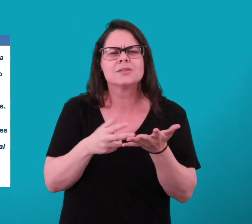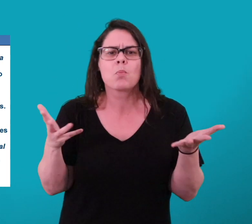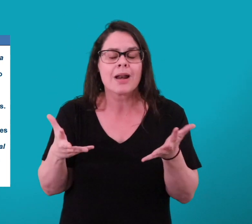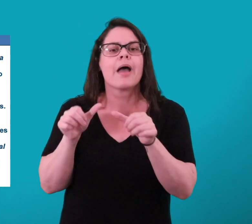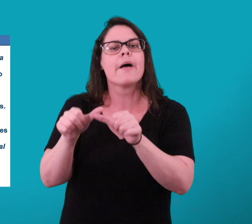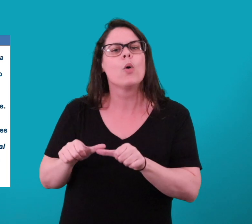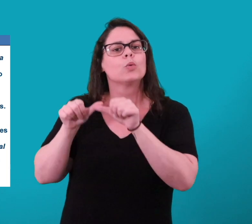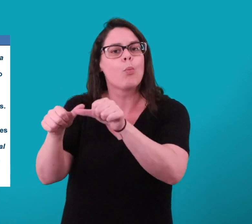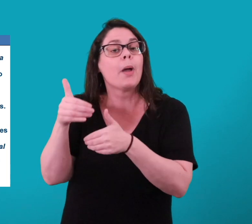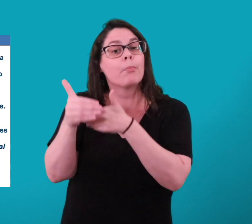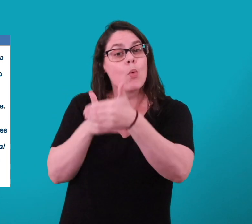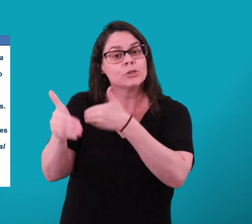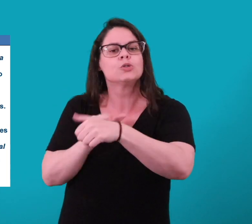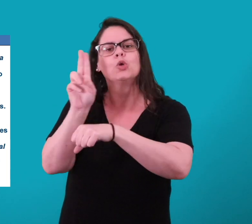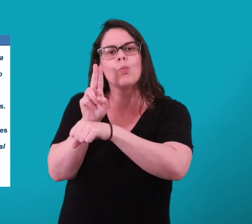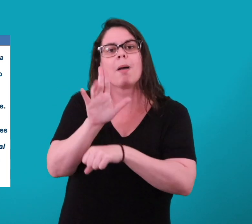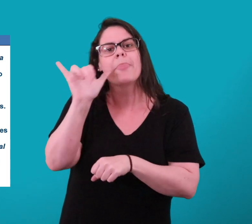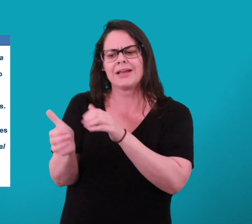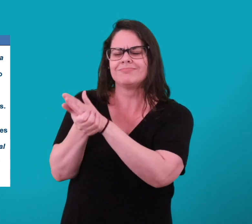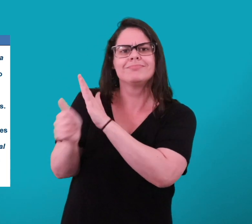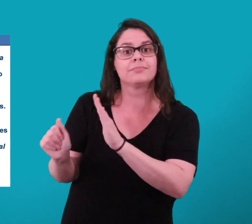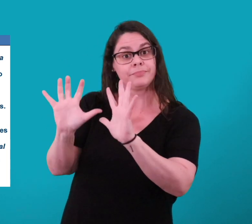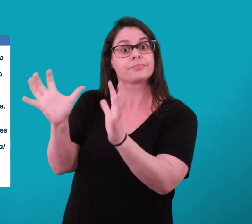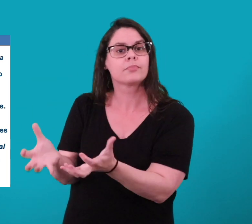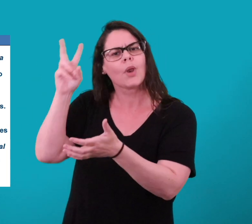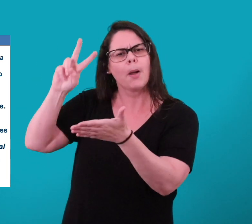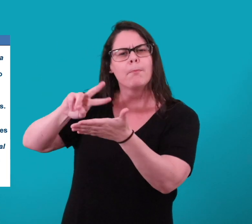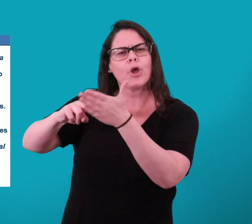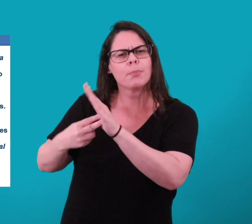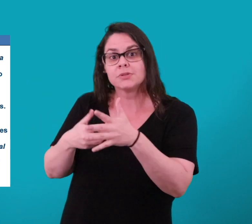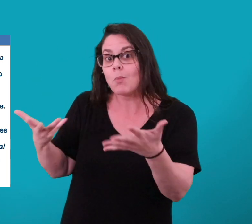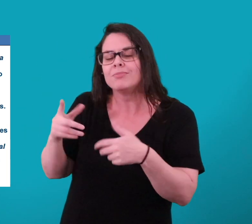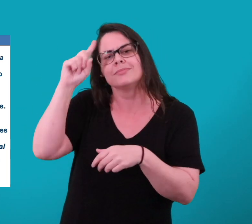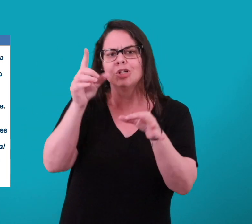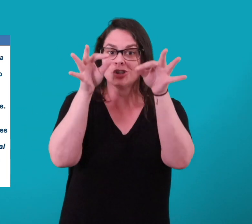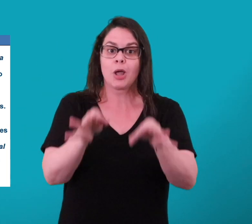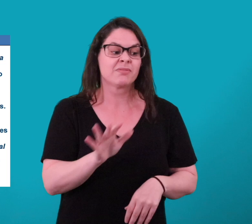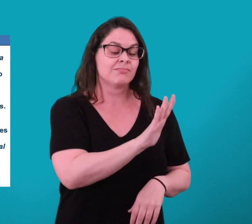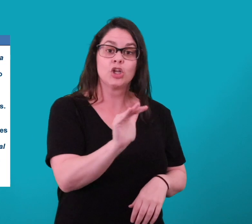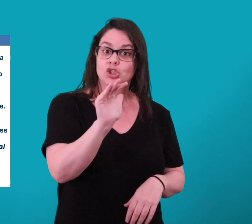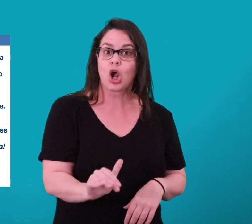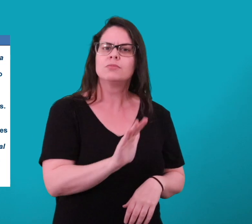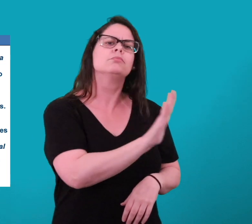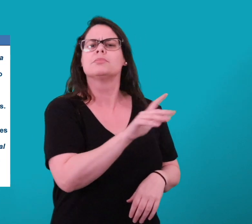by qualified personnel, such as educators, to determine the individual child's present level of performance and early intervention